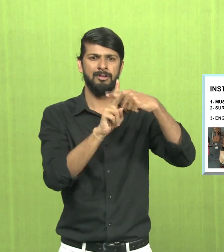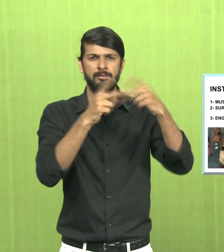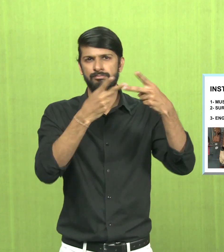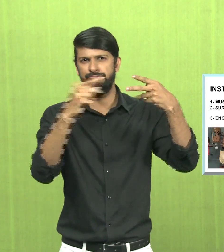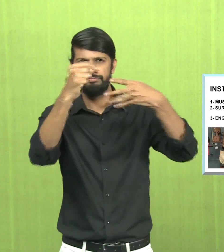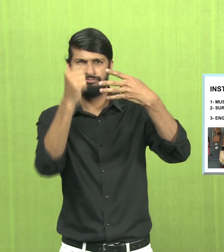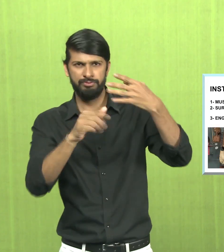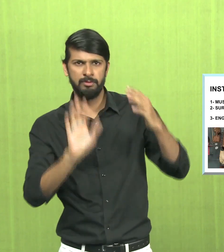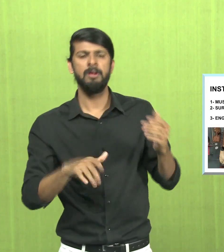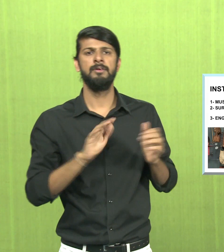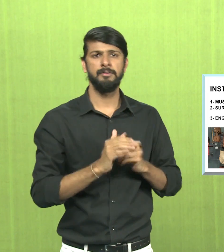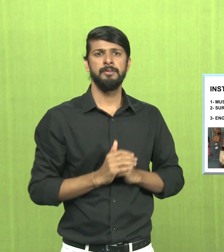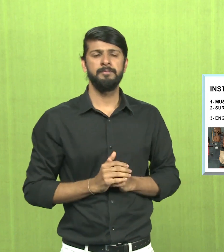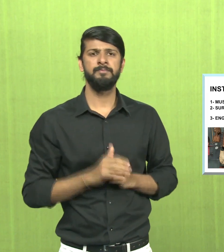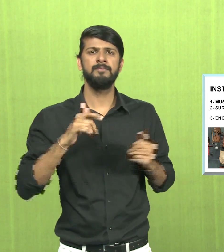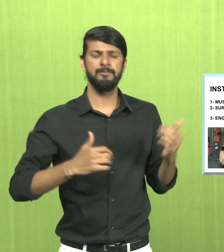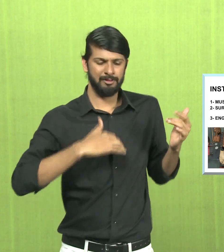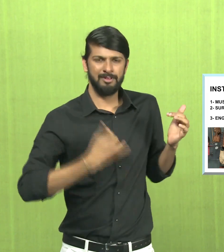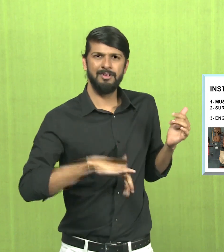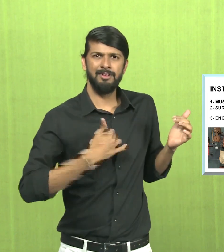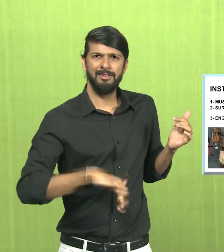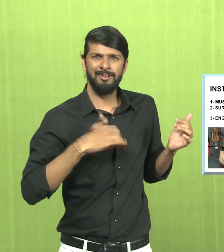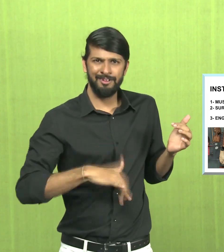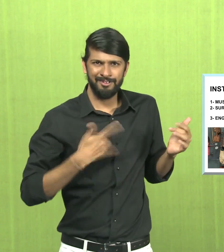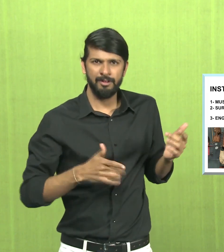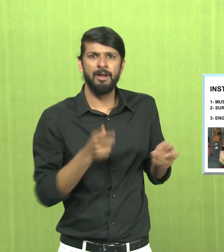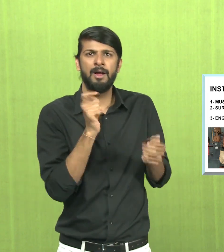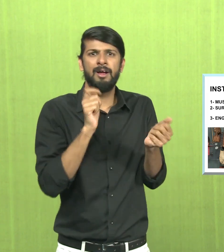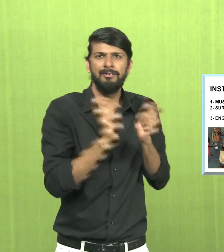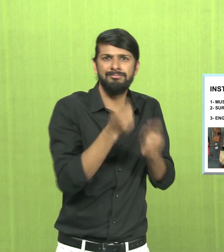Instrument means tools. For example, you have musical